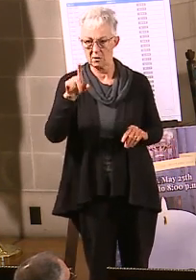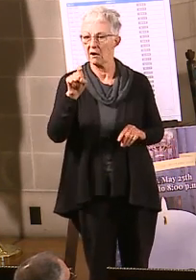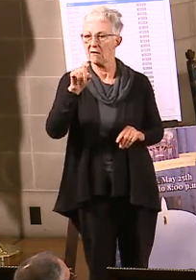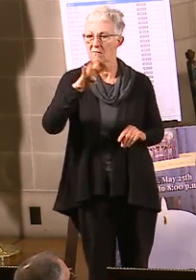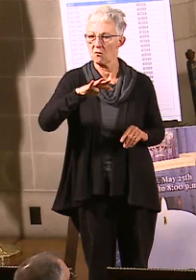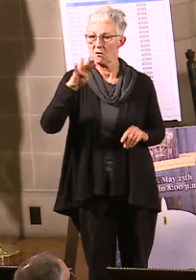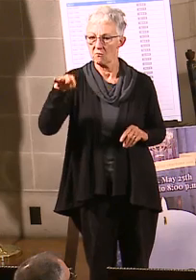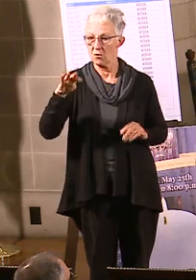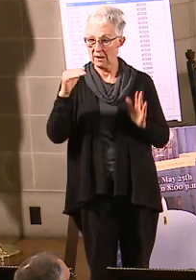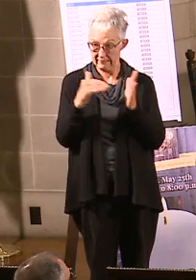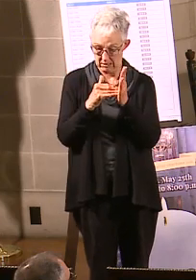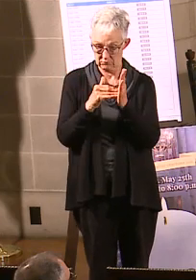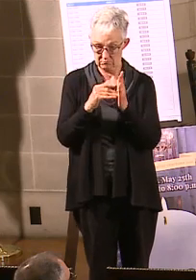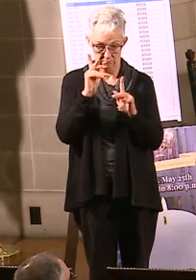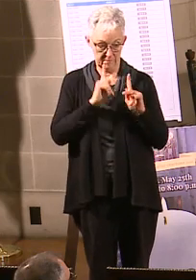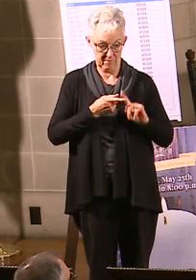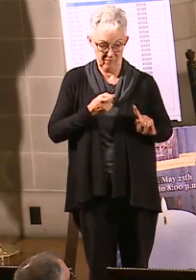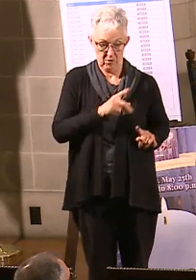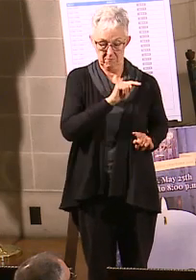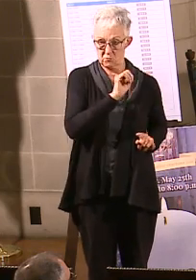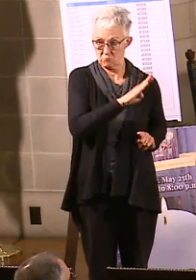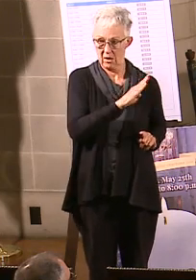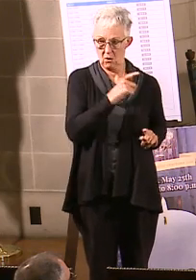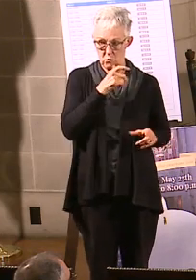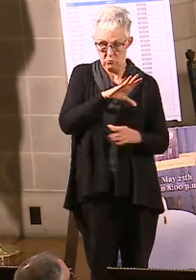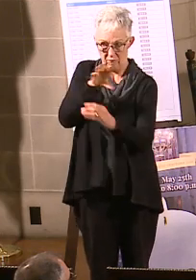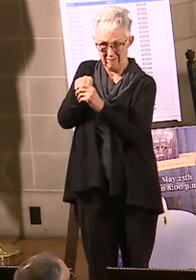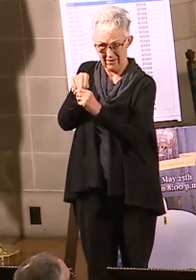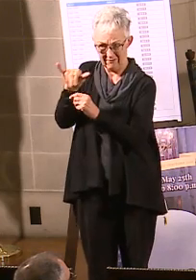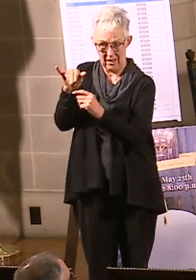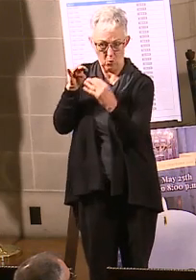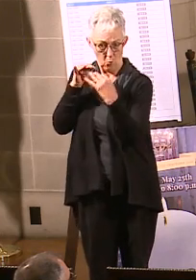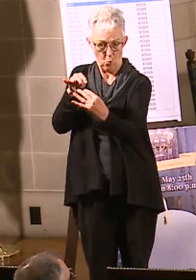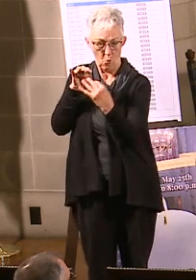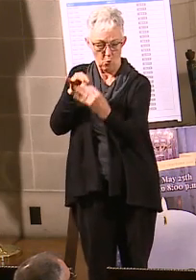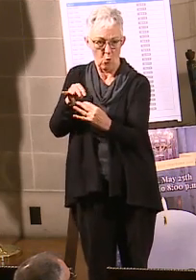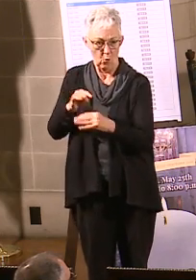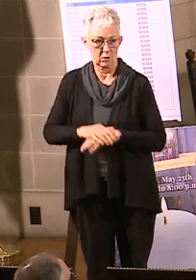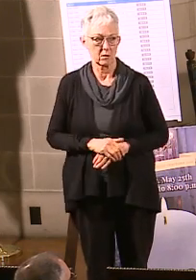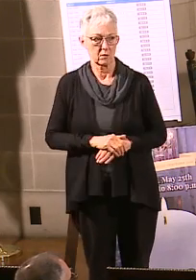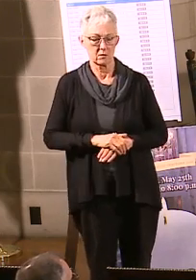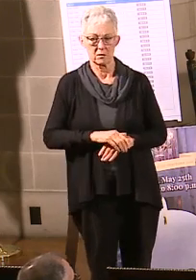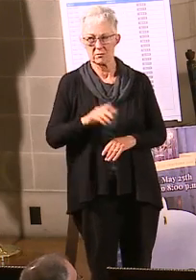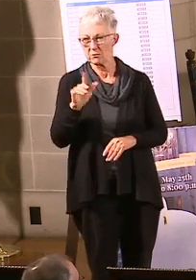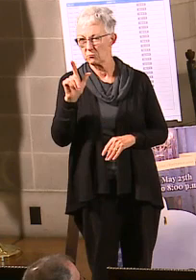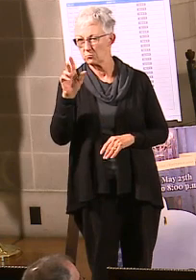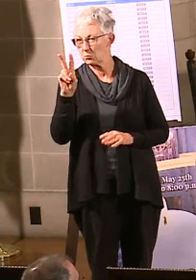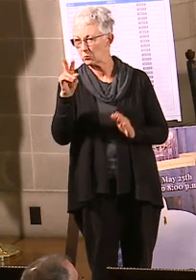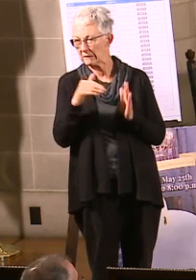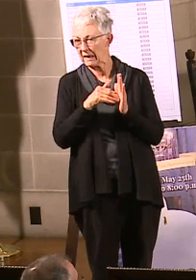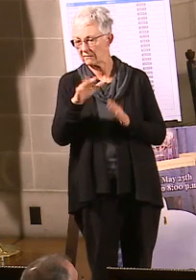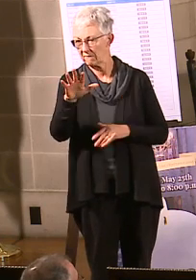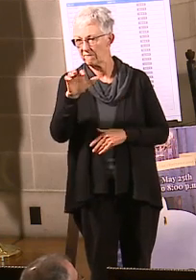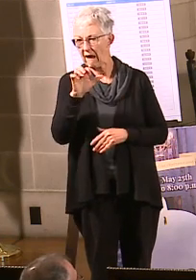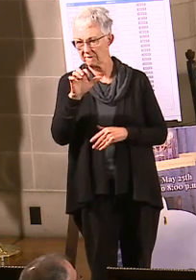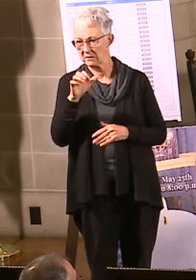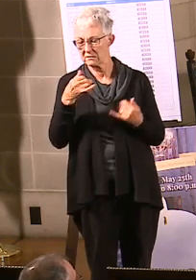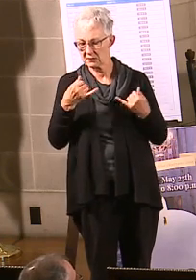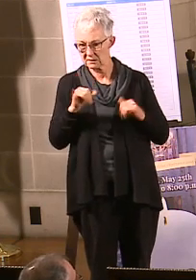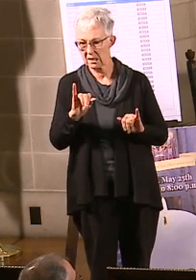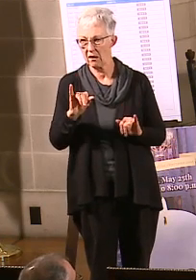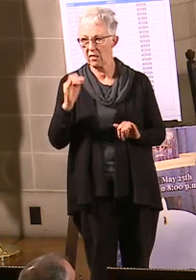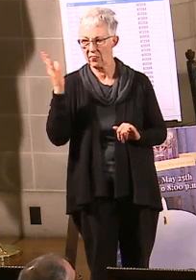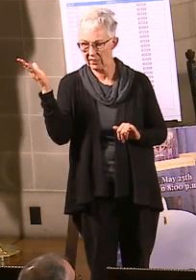deployed, the 2,500 approximately that still remain, I want to say